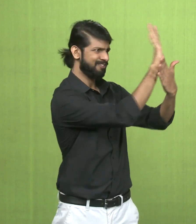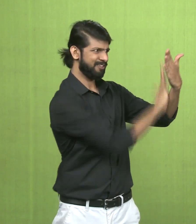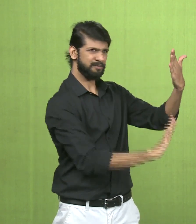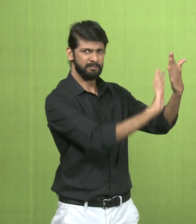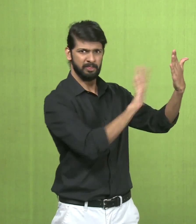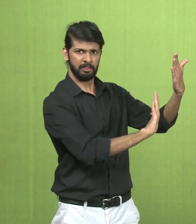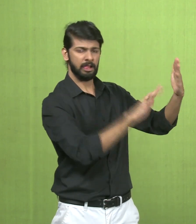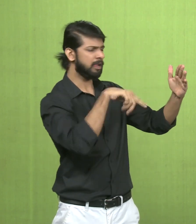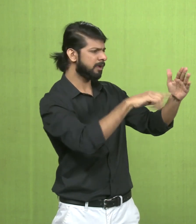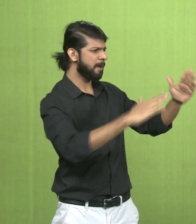Question number 4.